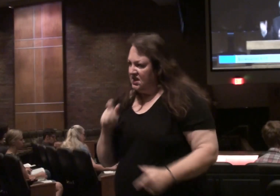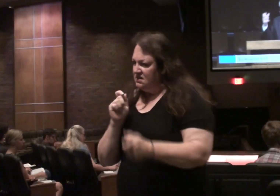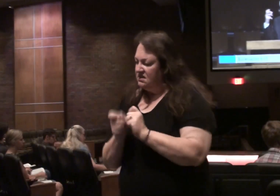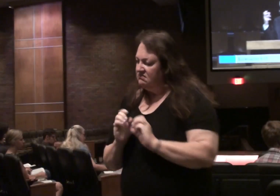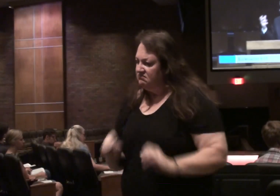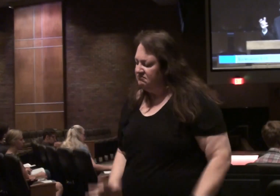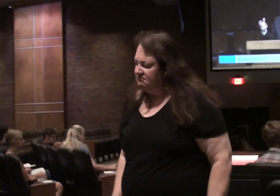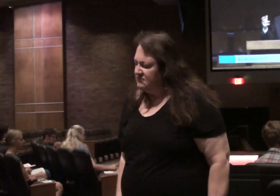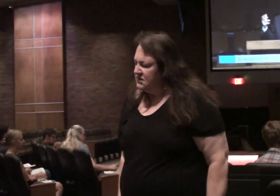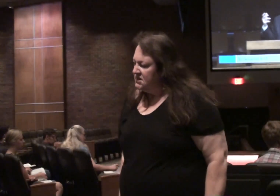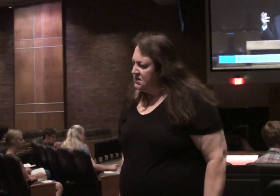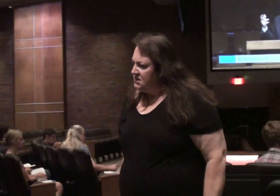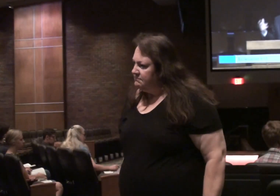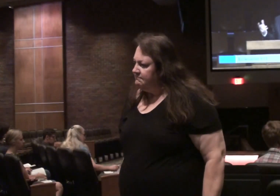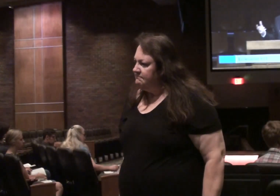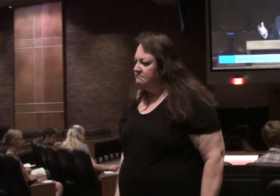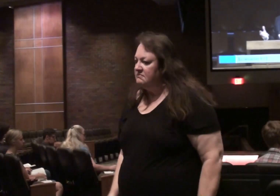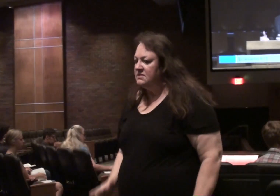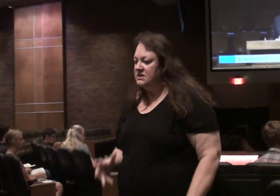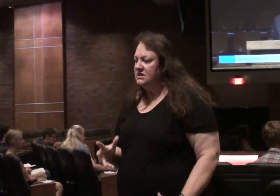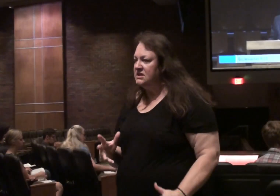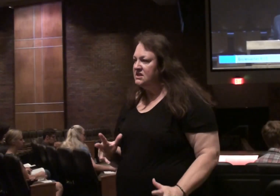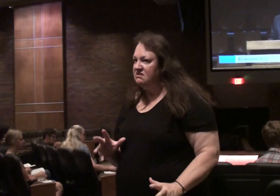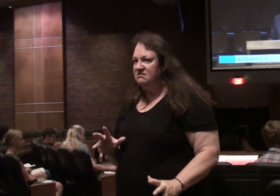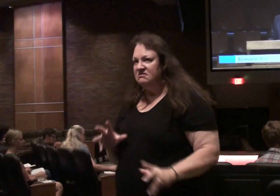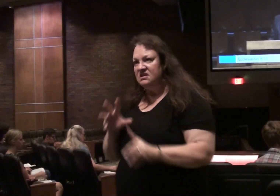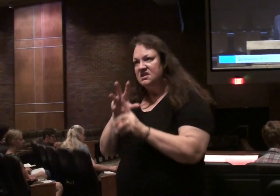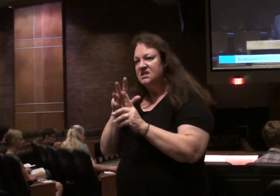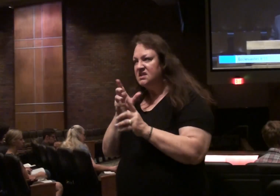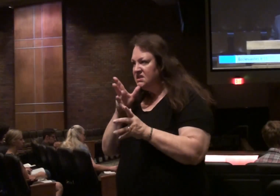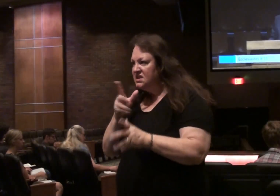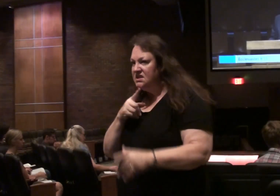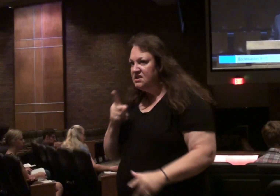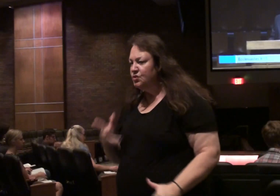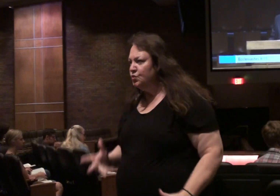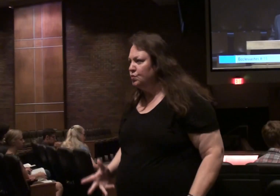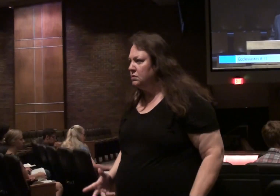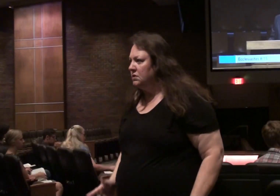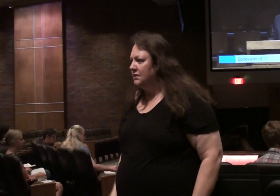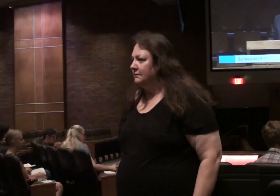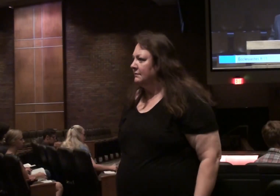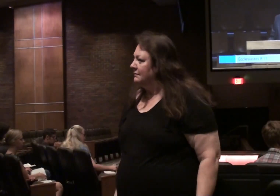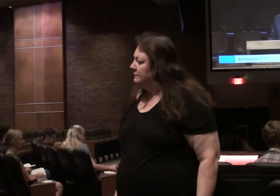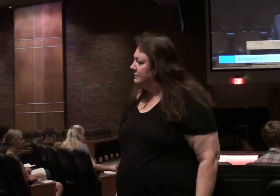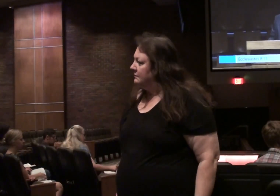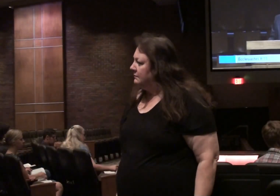and if I can't, pretty soon we're almost hating the people that are making our life difficult.